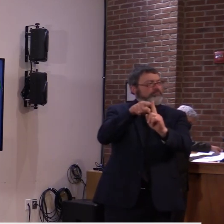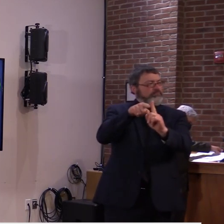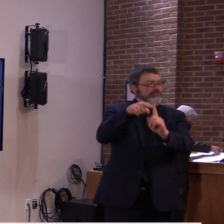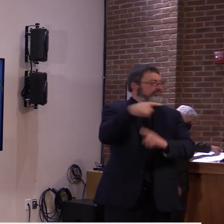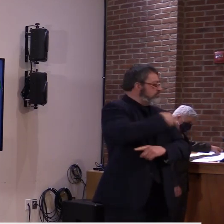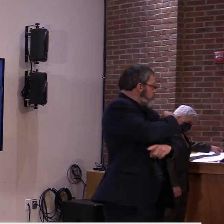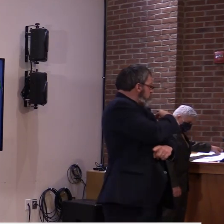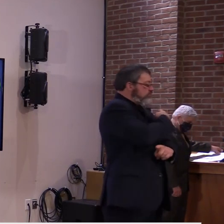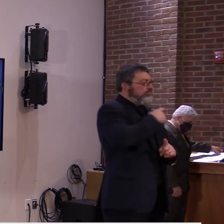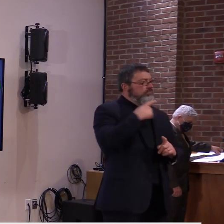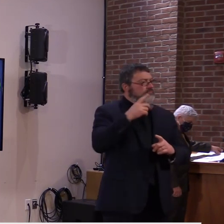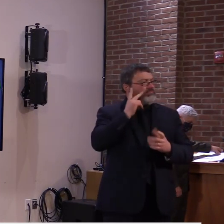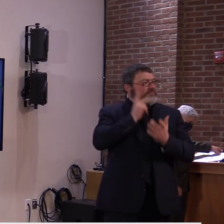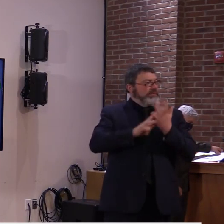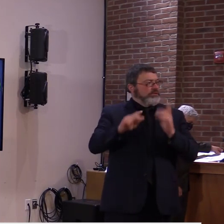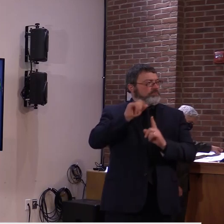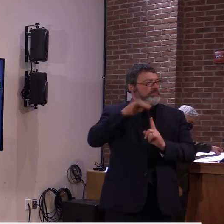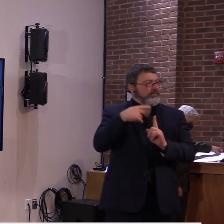Hi.